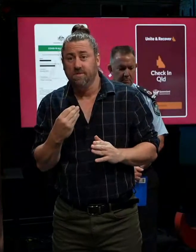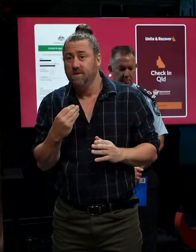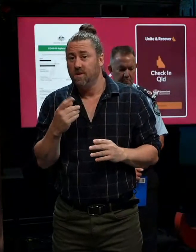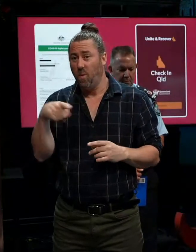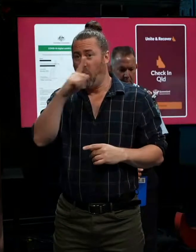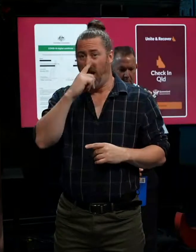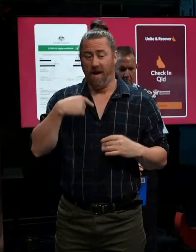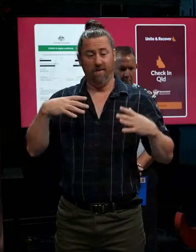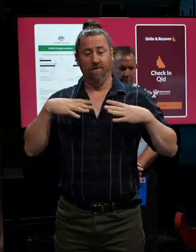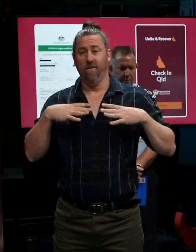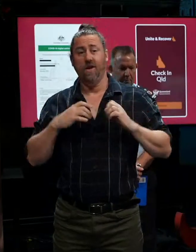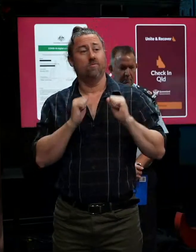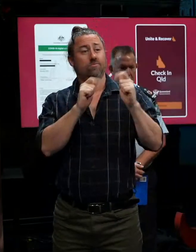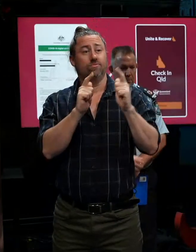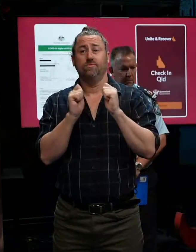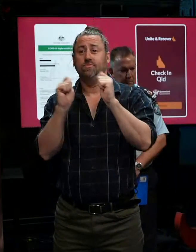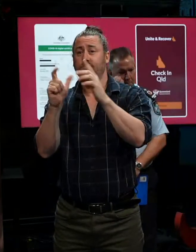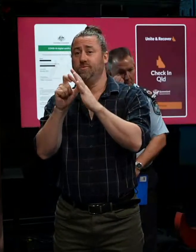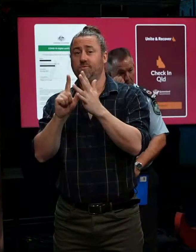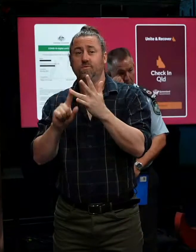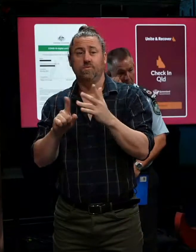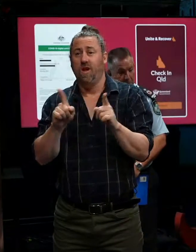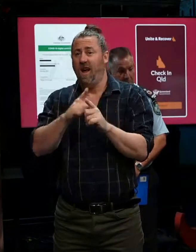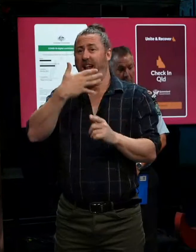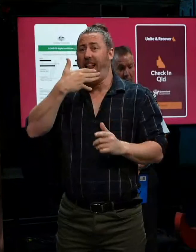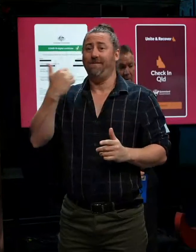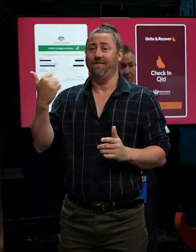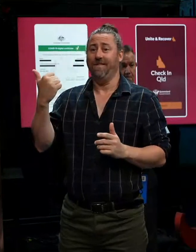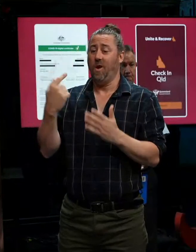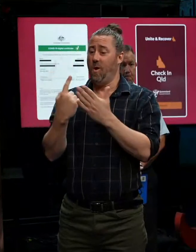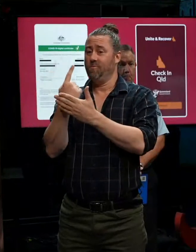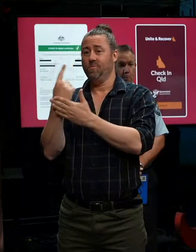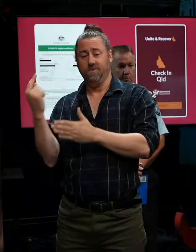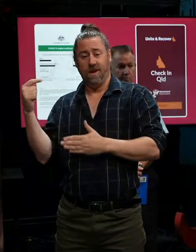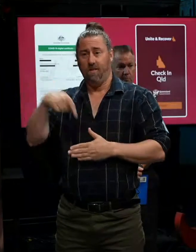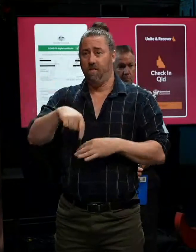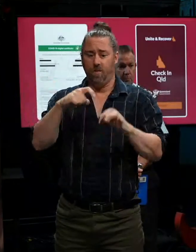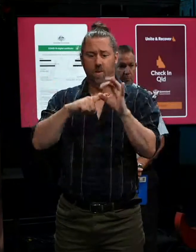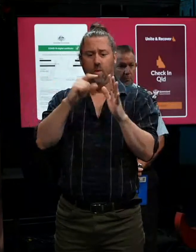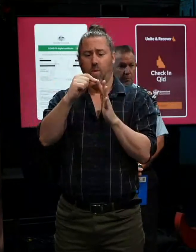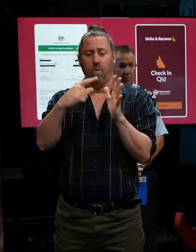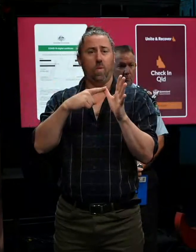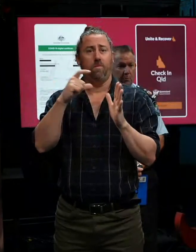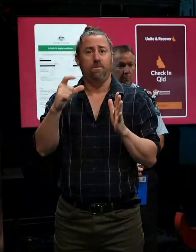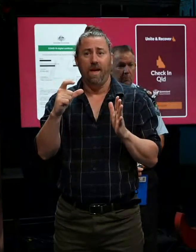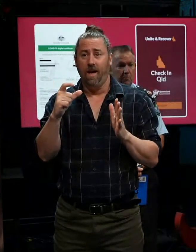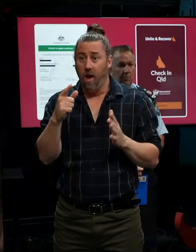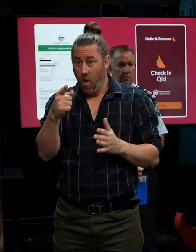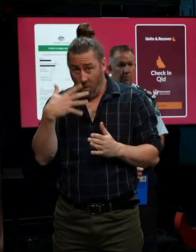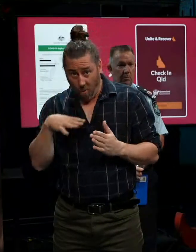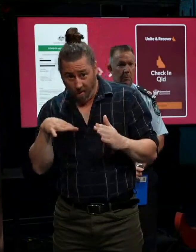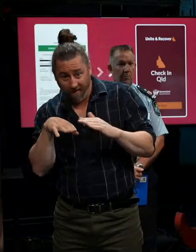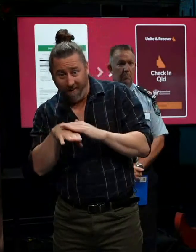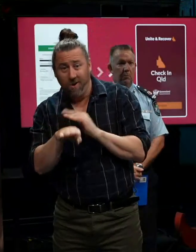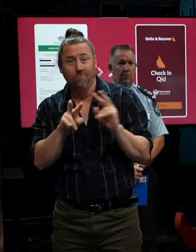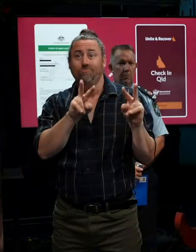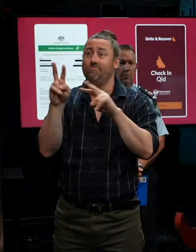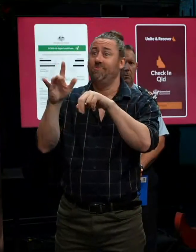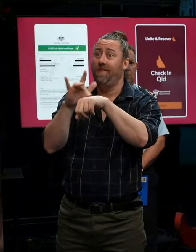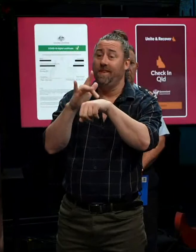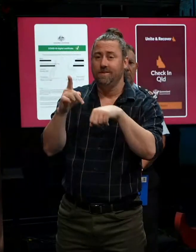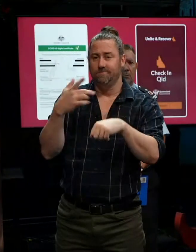many Christmas events here at QPAC, is to get vaccinated. Vaccination remains our key to